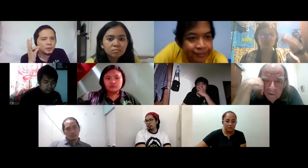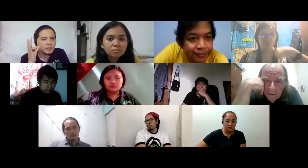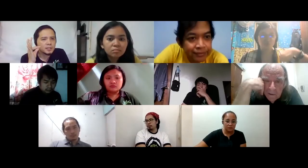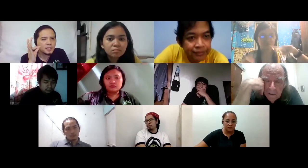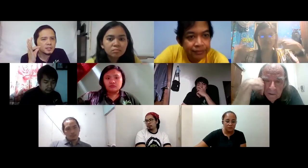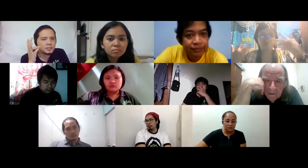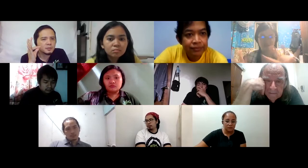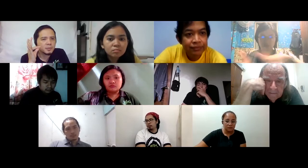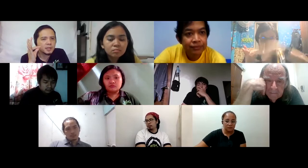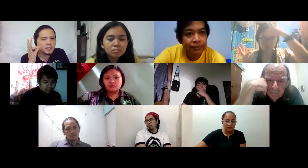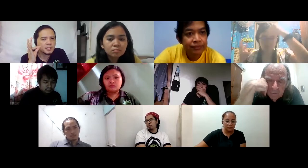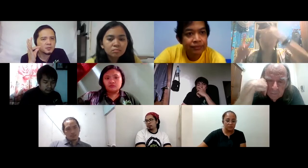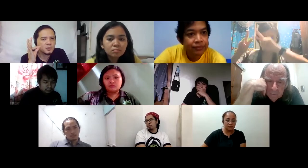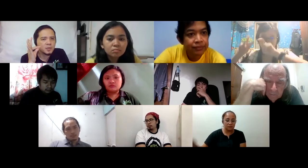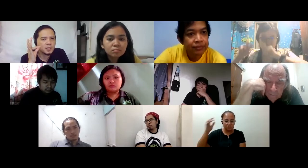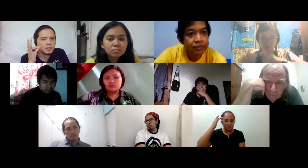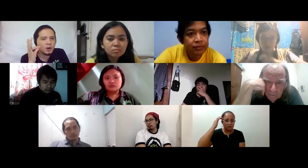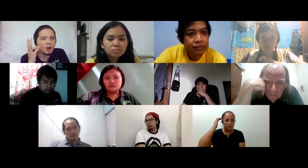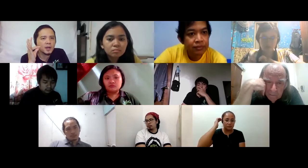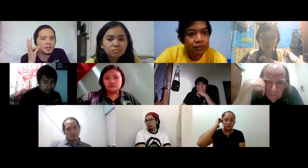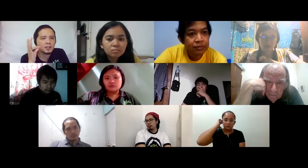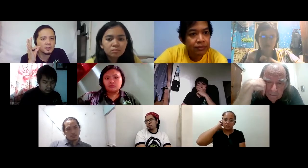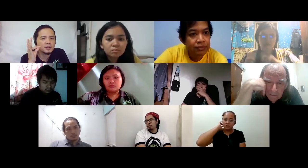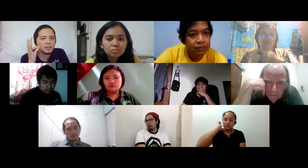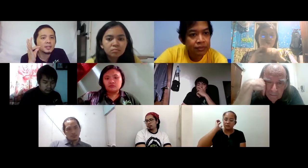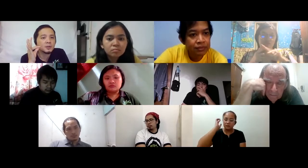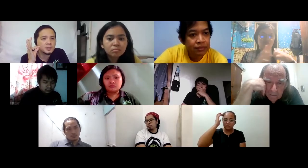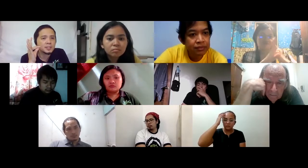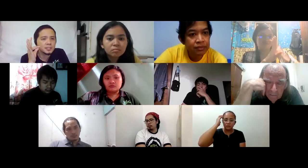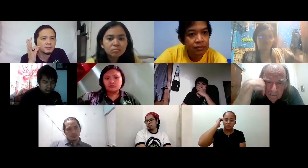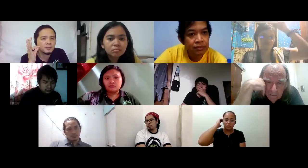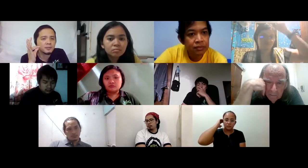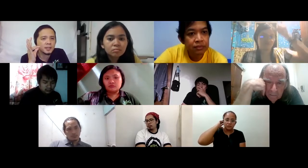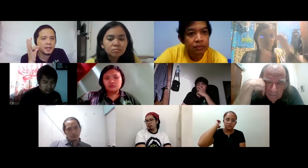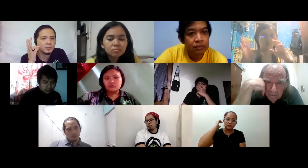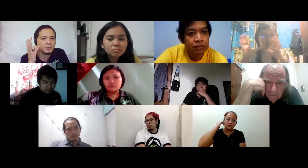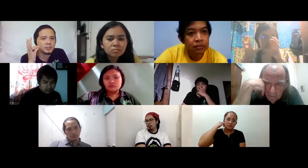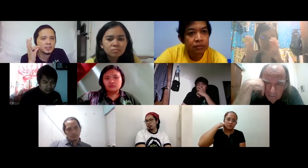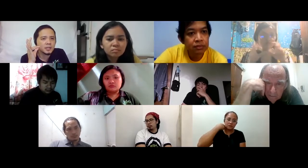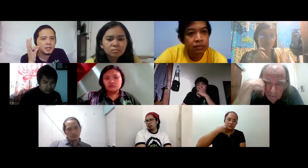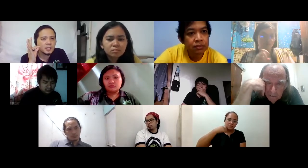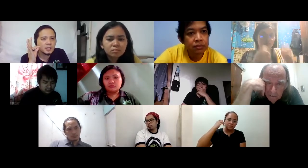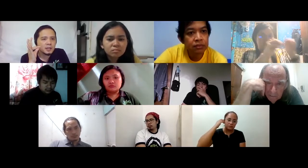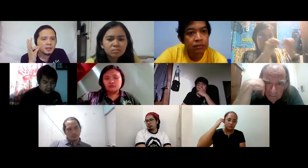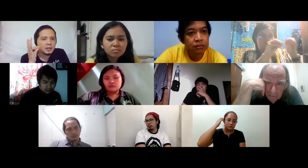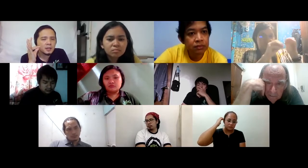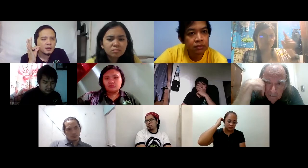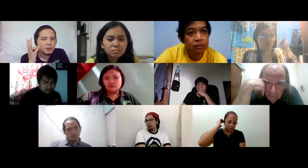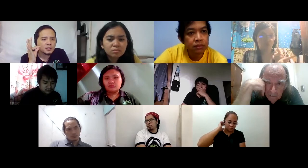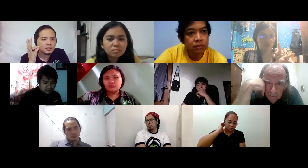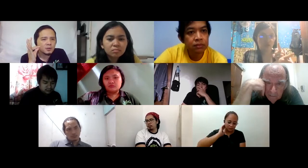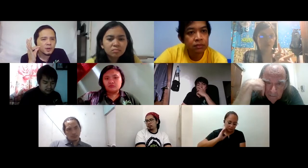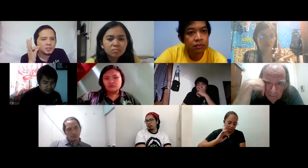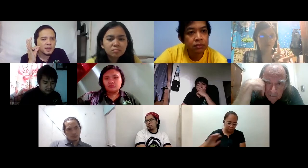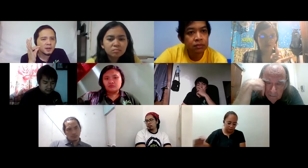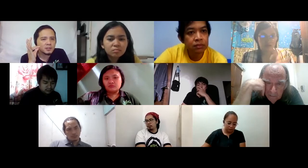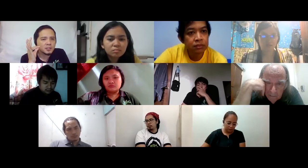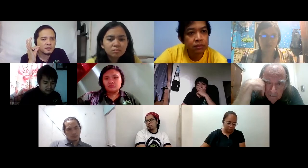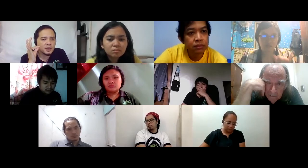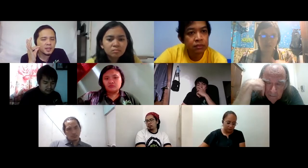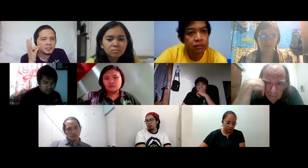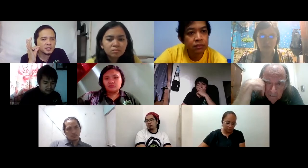So we teach because we already learned the linguistics of the language. So once we